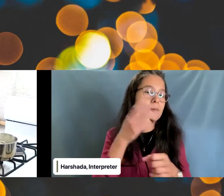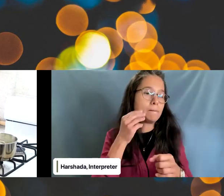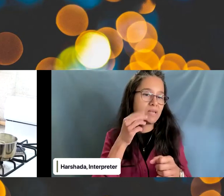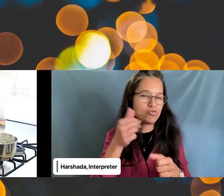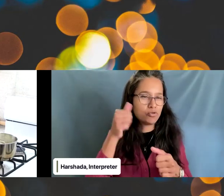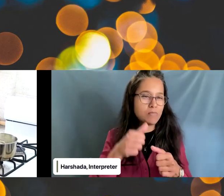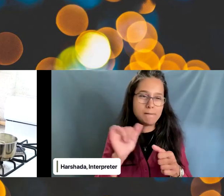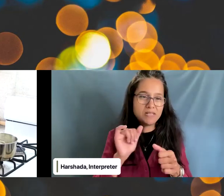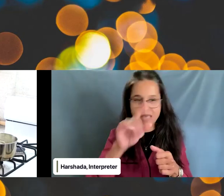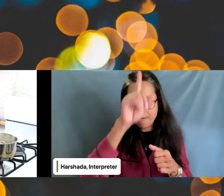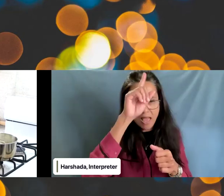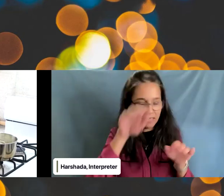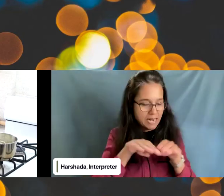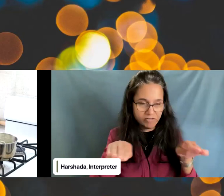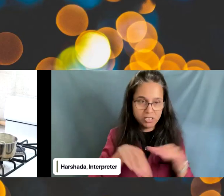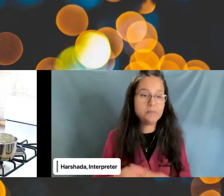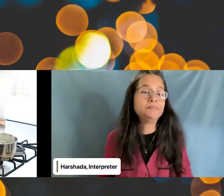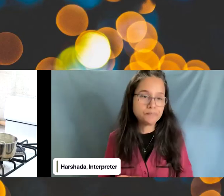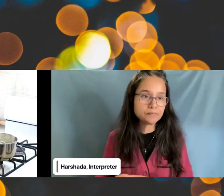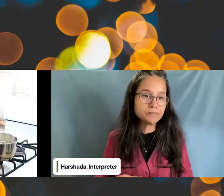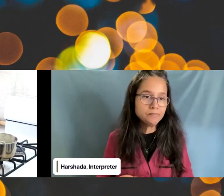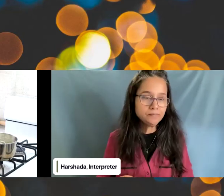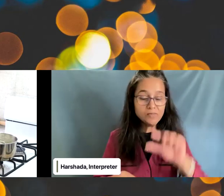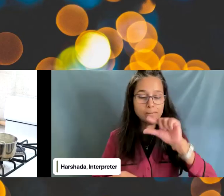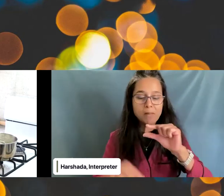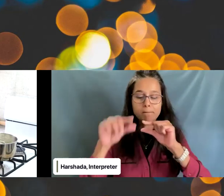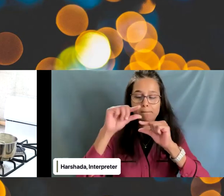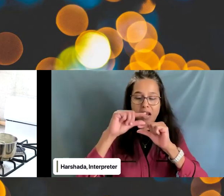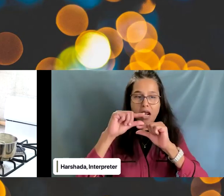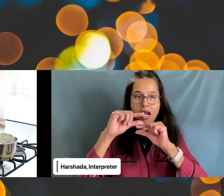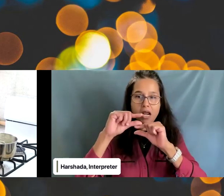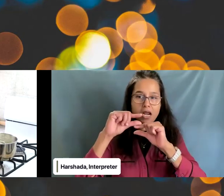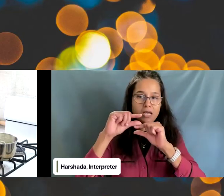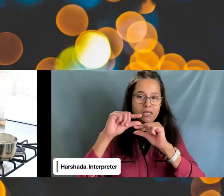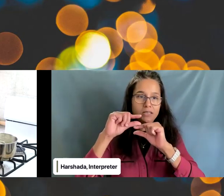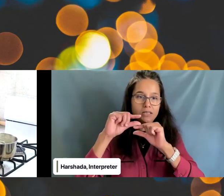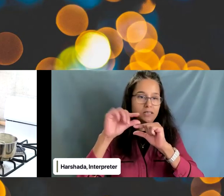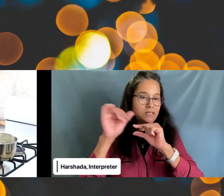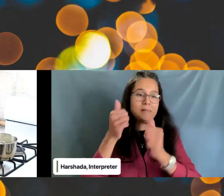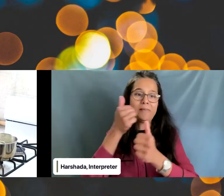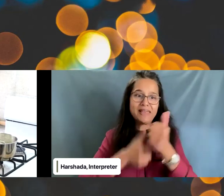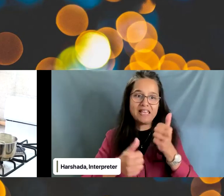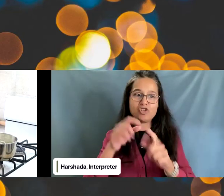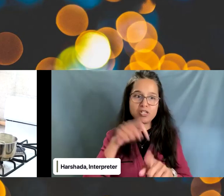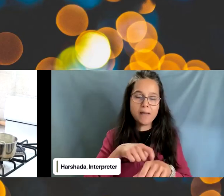level. All right. So every bite will have some